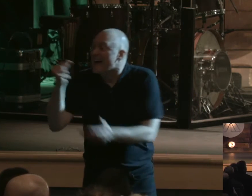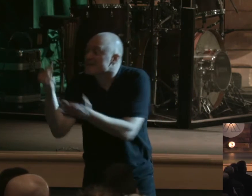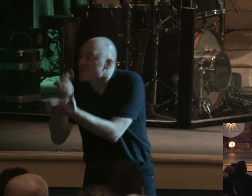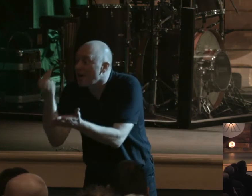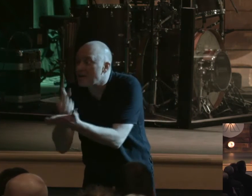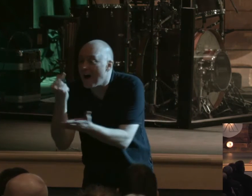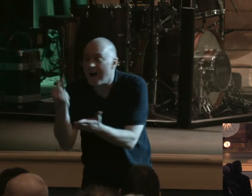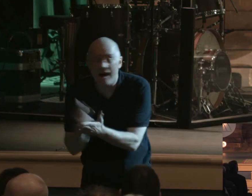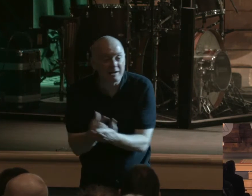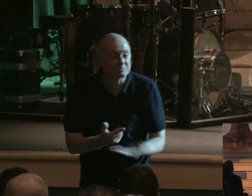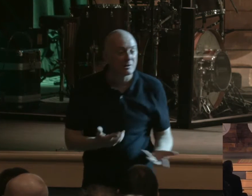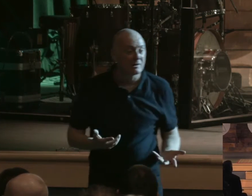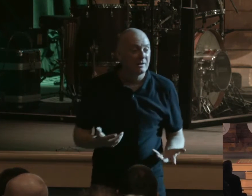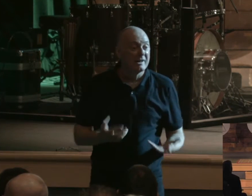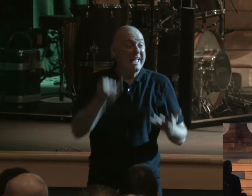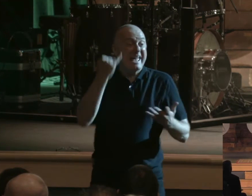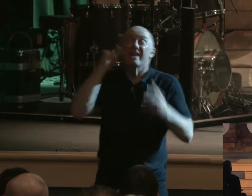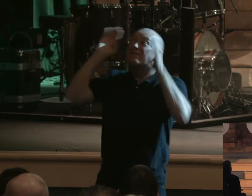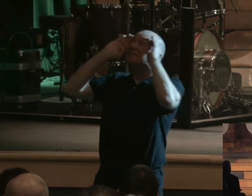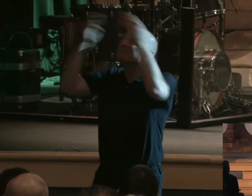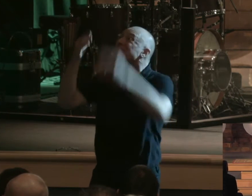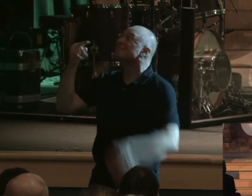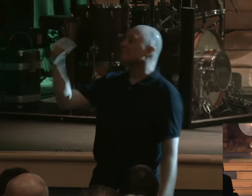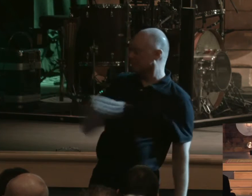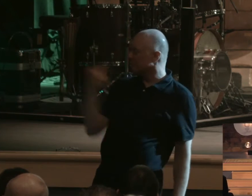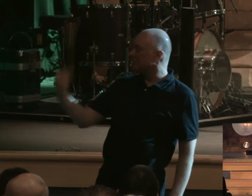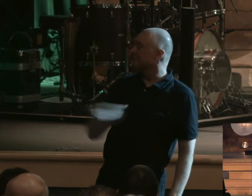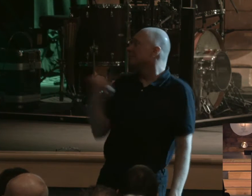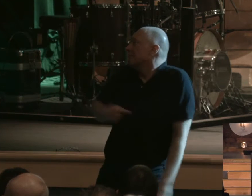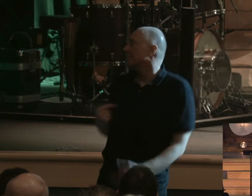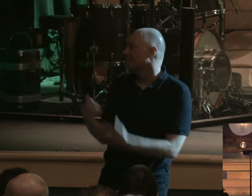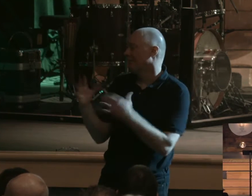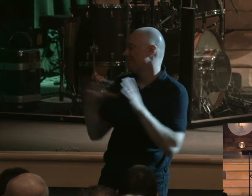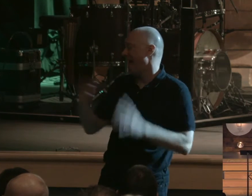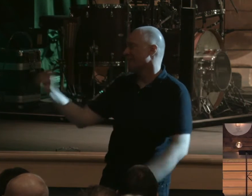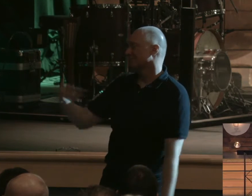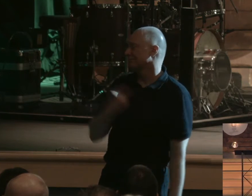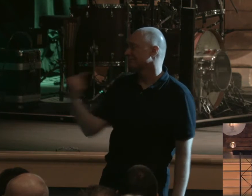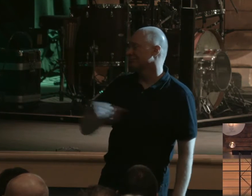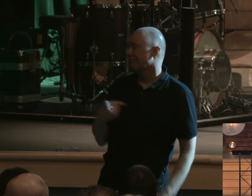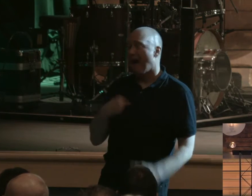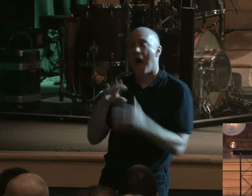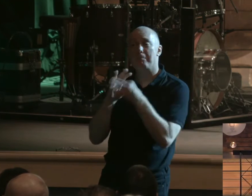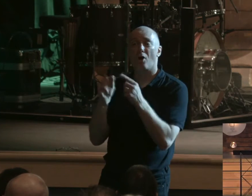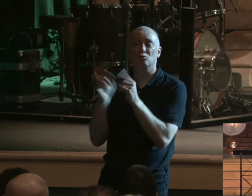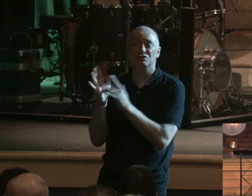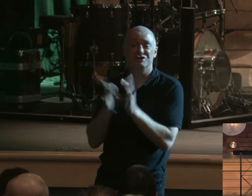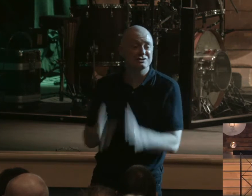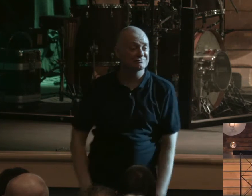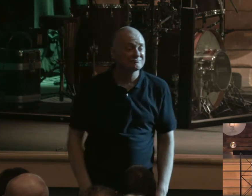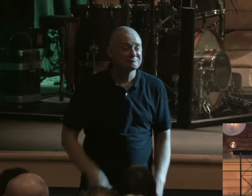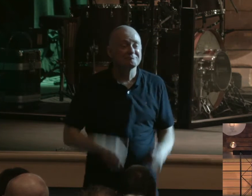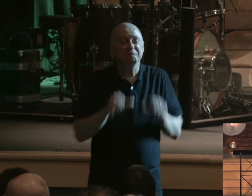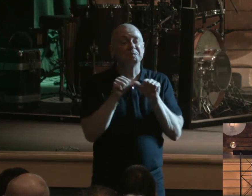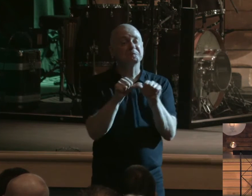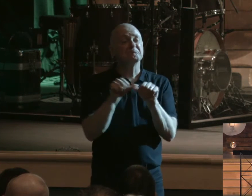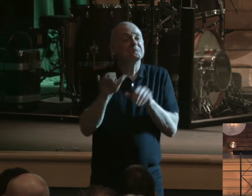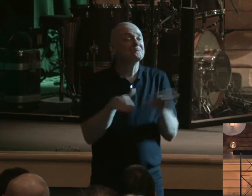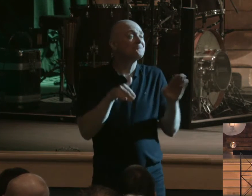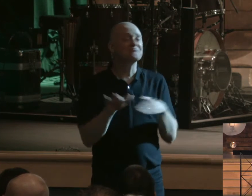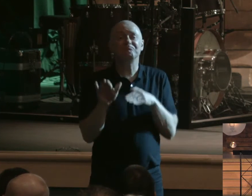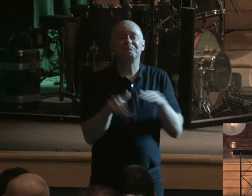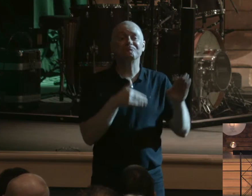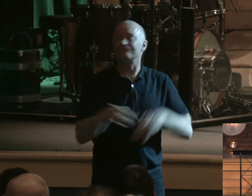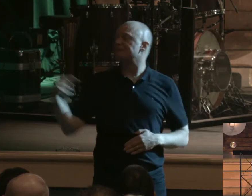It plows through. I'm so set on Christ. Say what you want, people. I belong to Jesus. And I keep walking and not